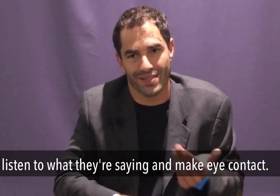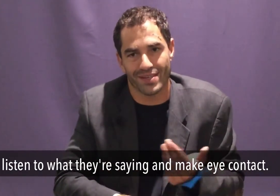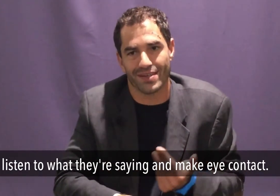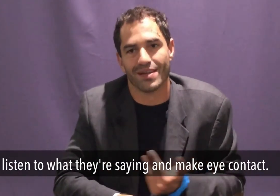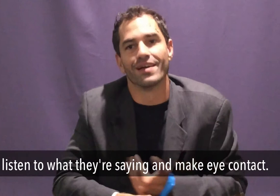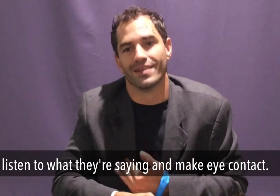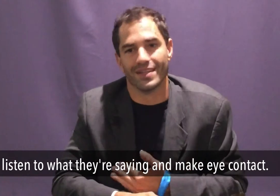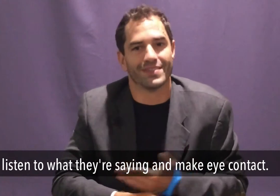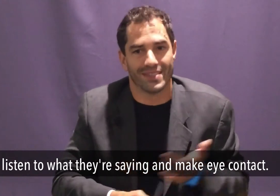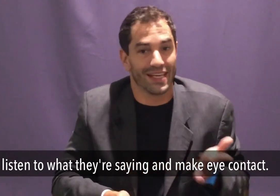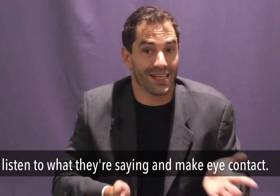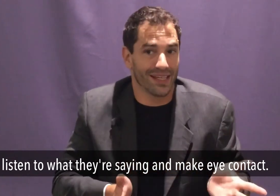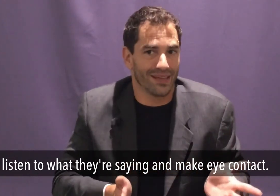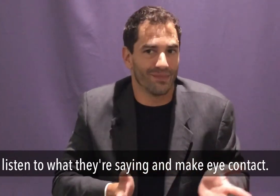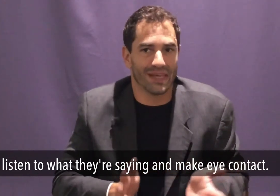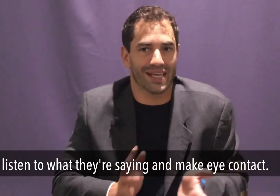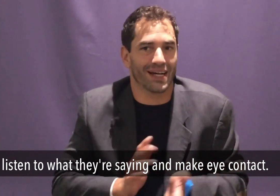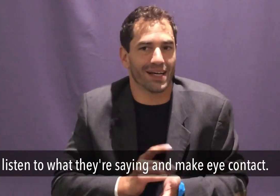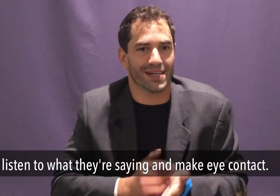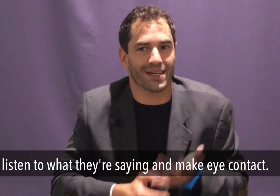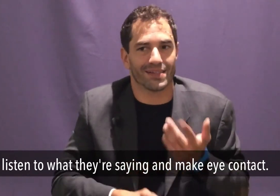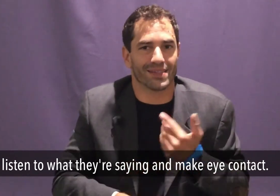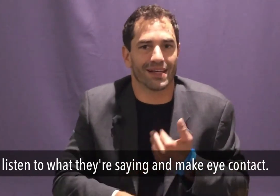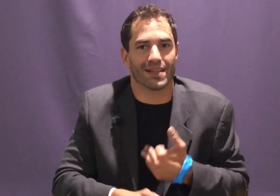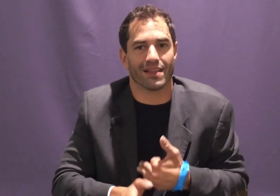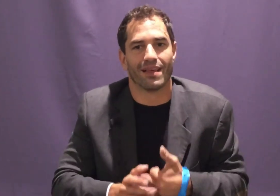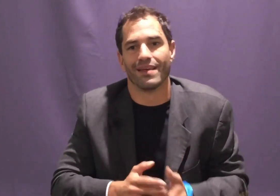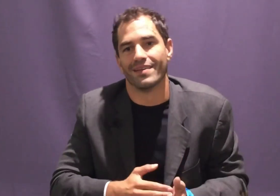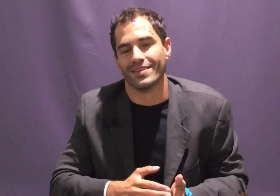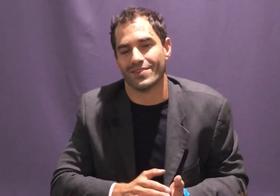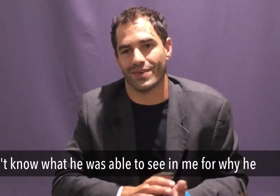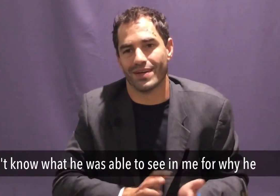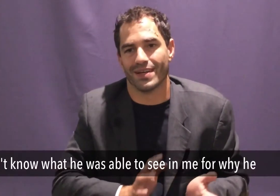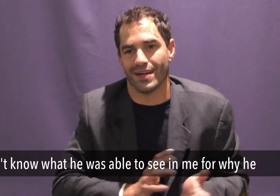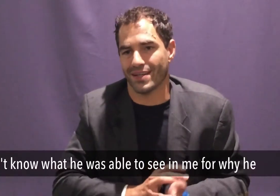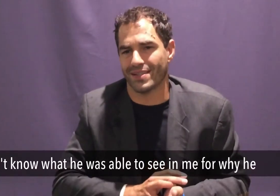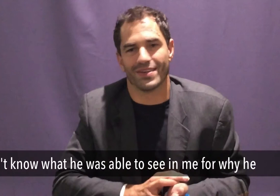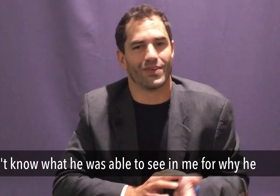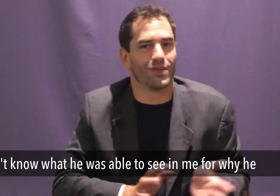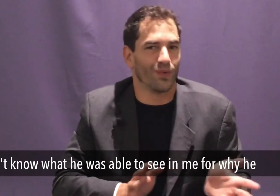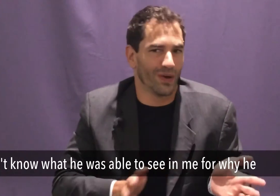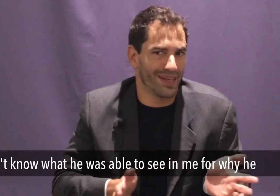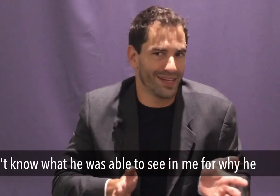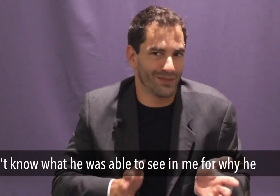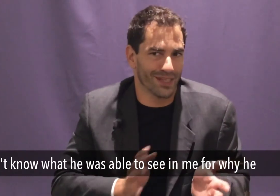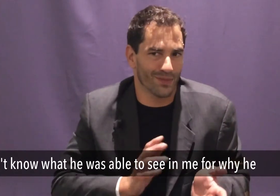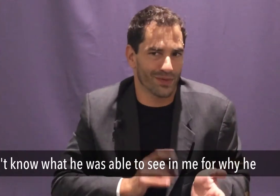they're saying and make eye contact. So I don't know what he was able